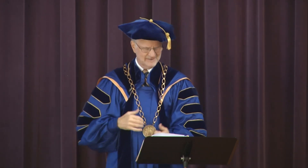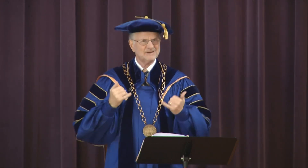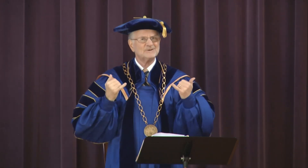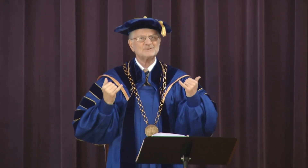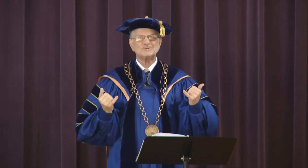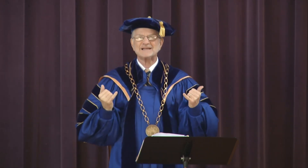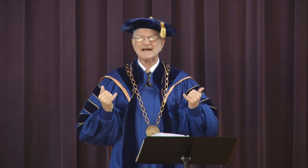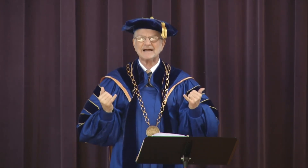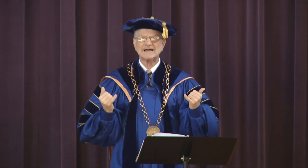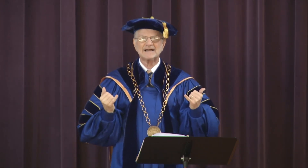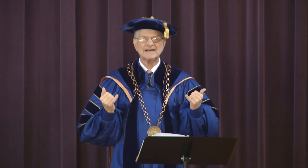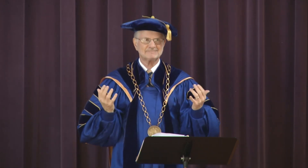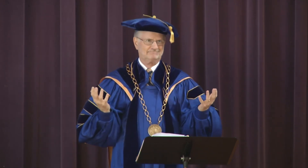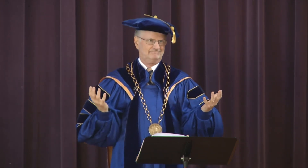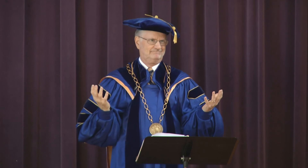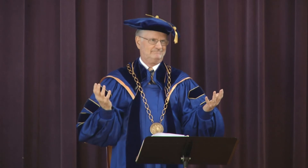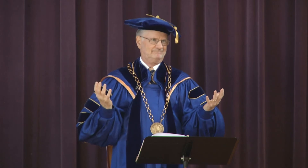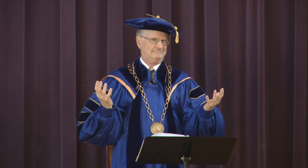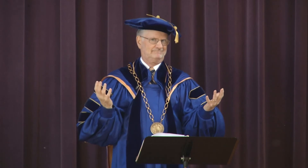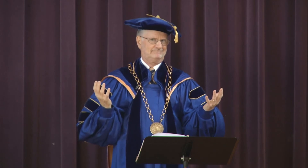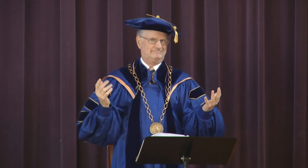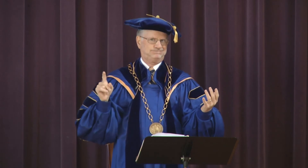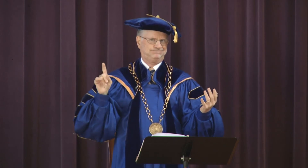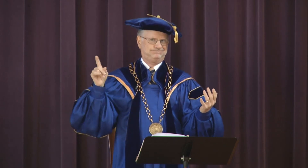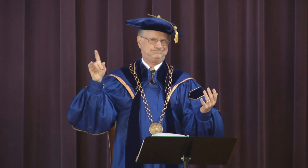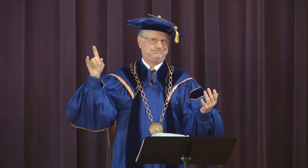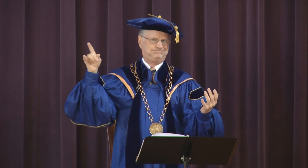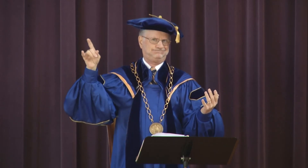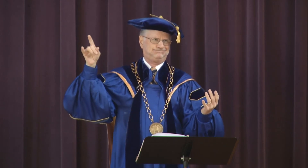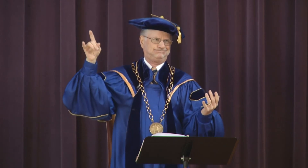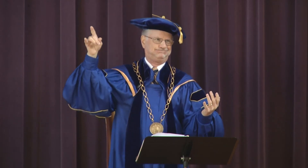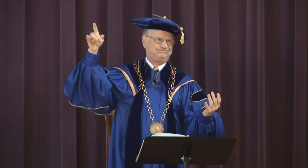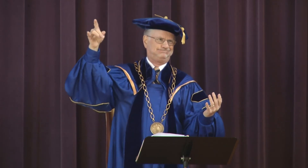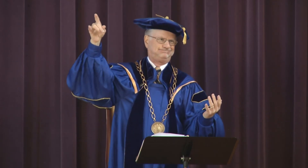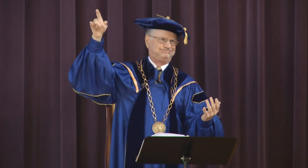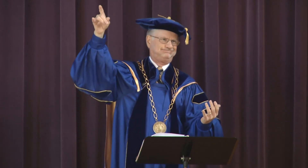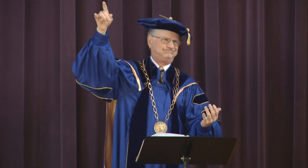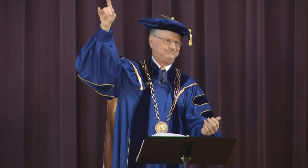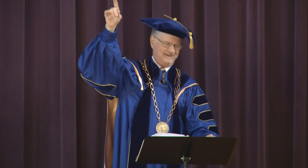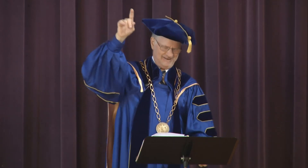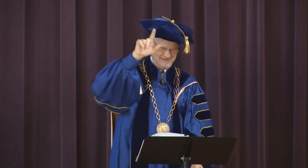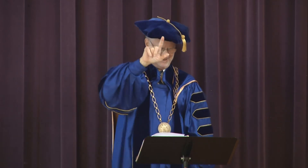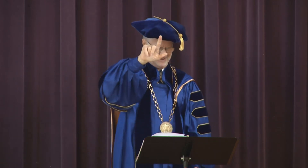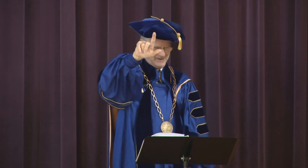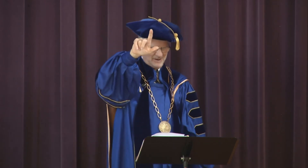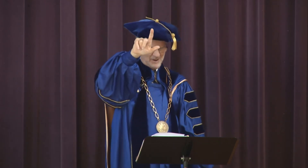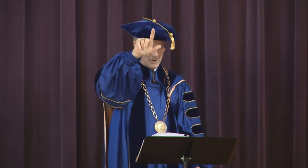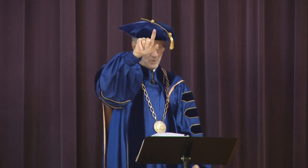That's right, 900. And today, any guesses as the tuition ever skyrocketing as it is?